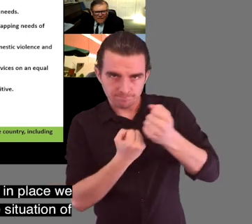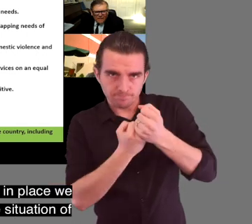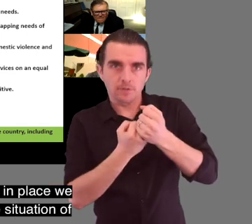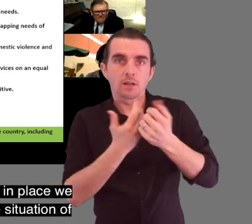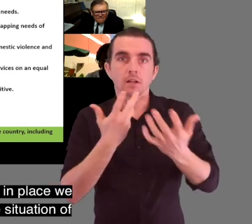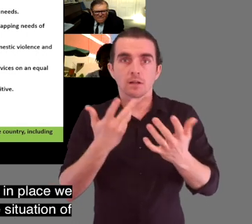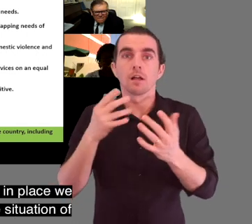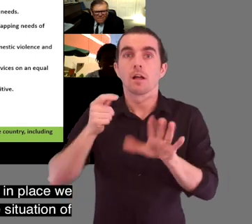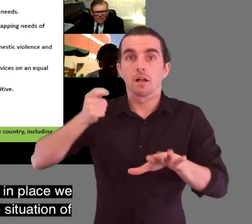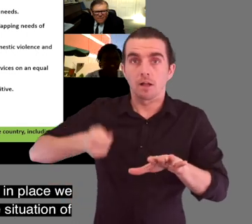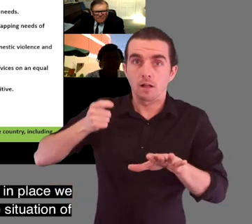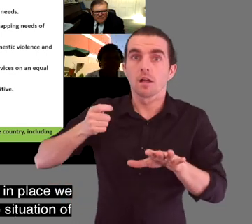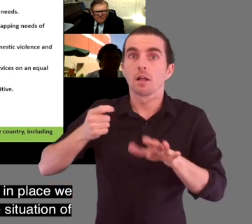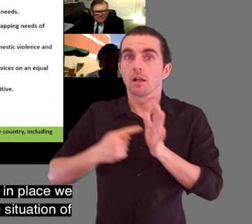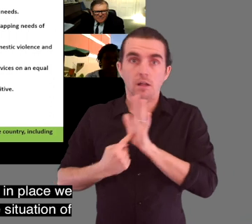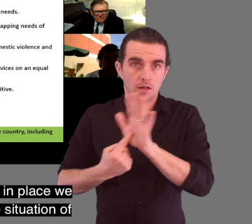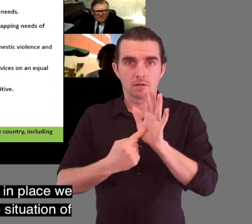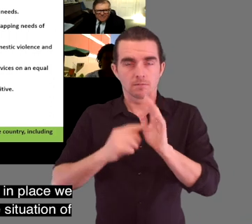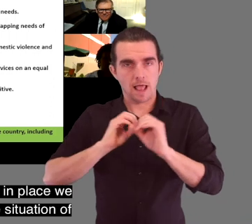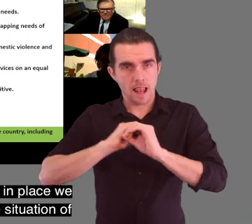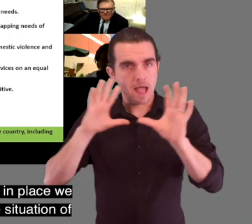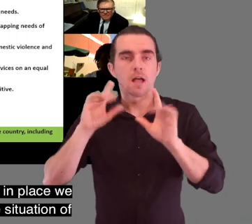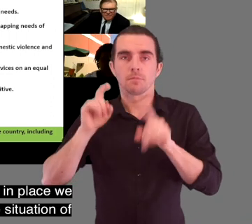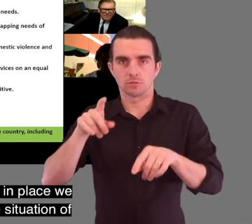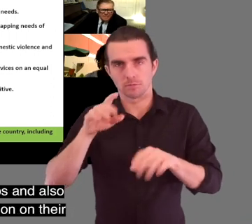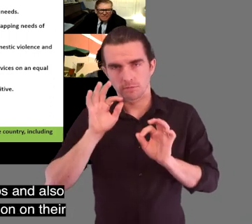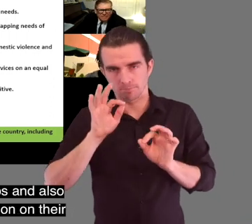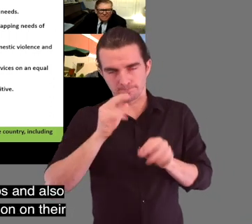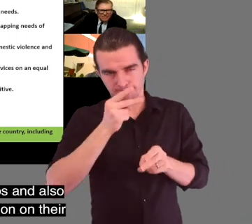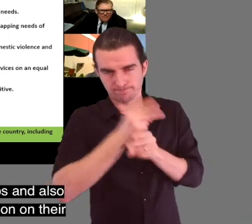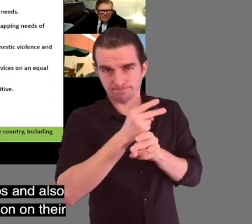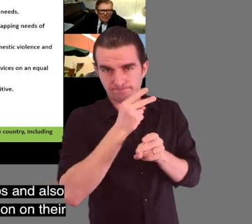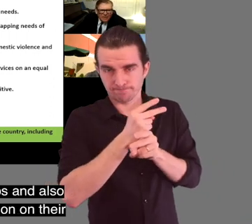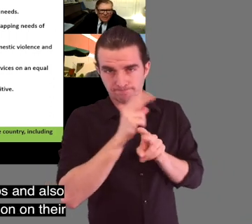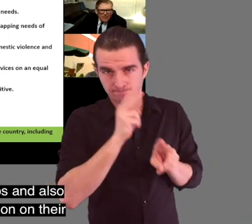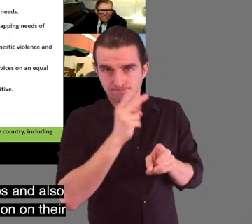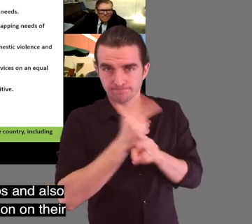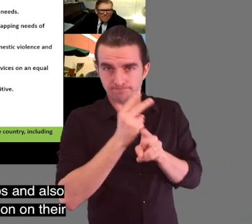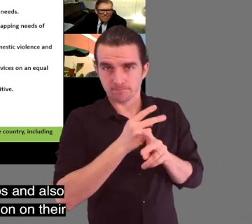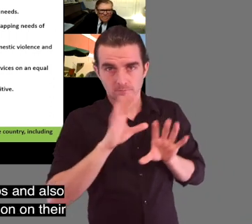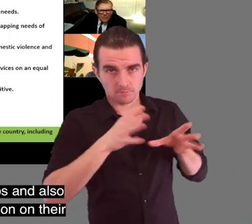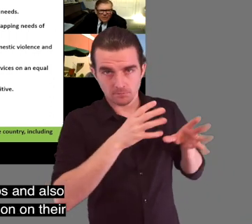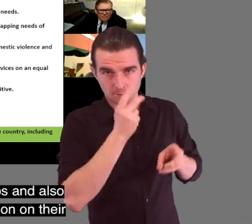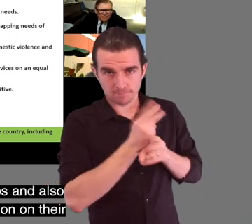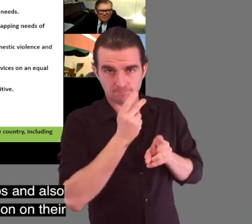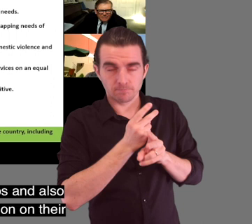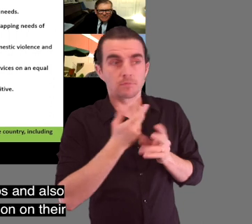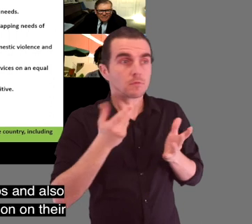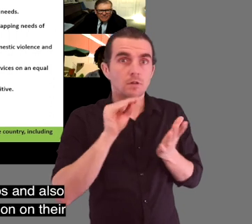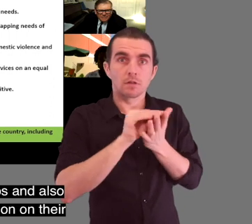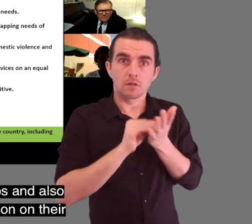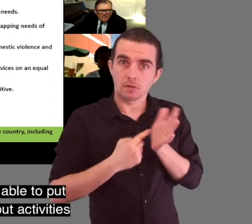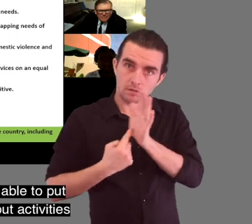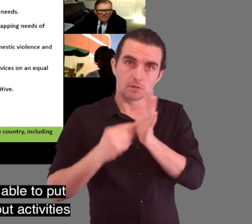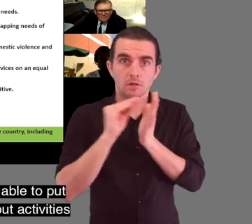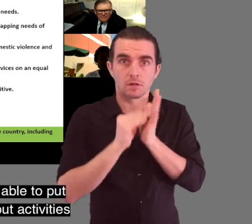after legislations are in place, we should closely monitor the situations of underrepresented groups and also collect data and